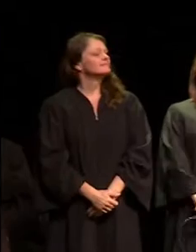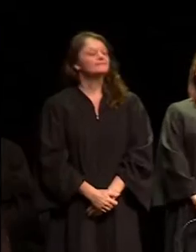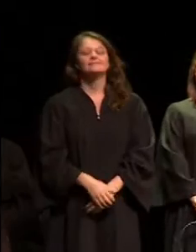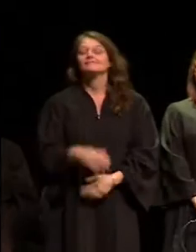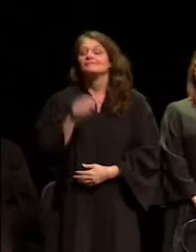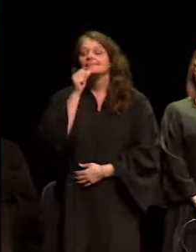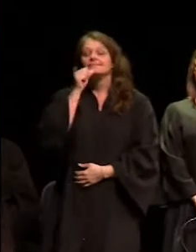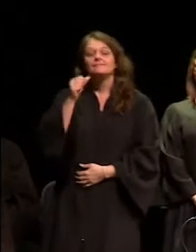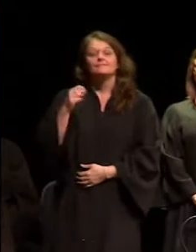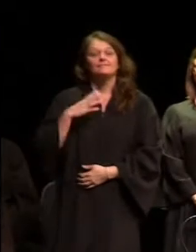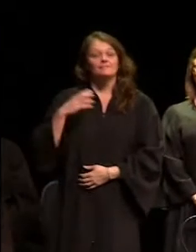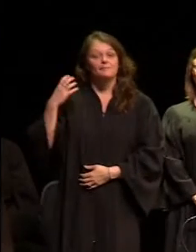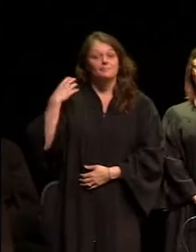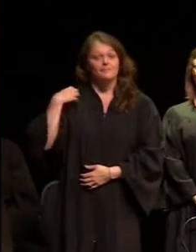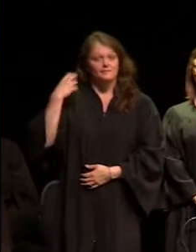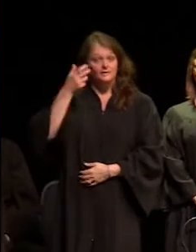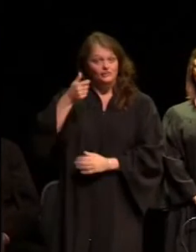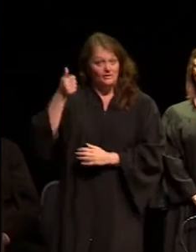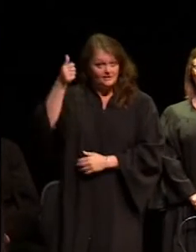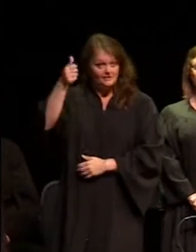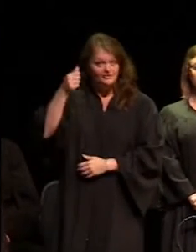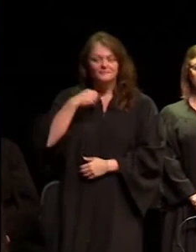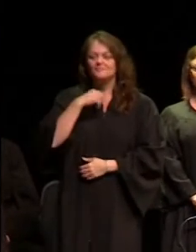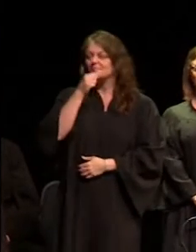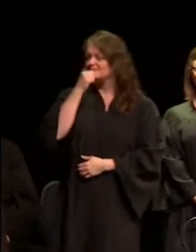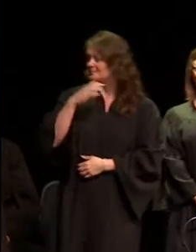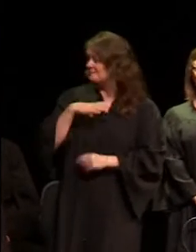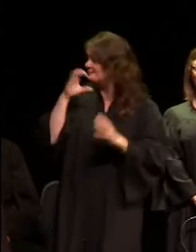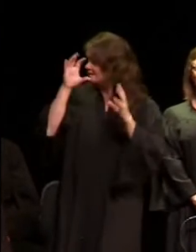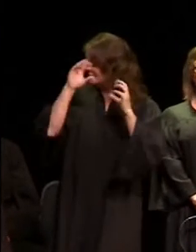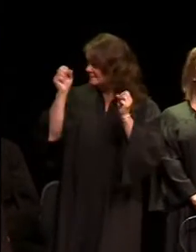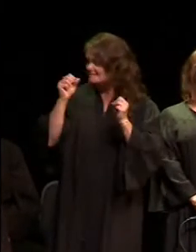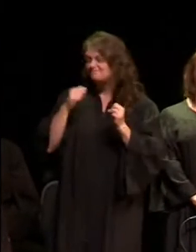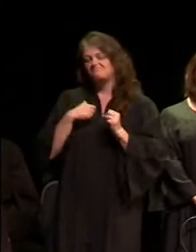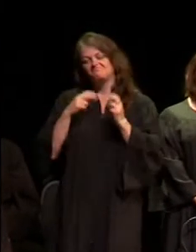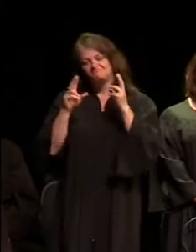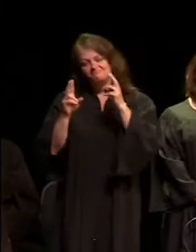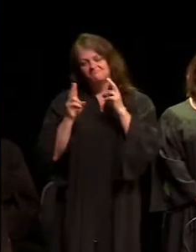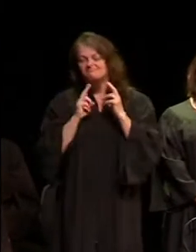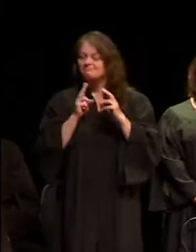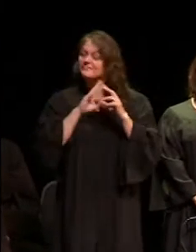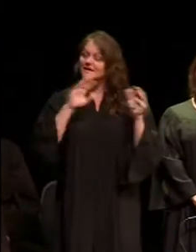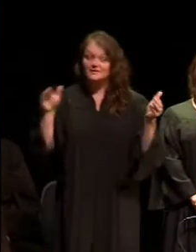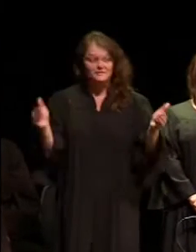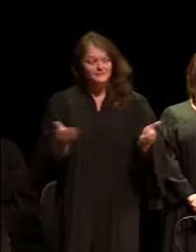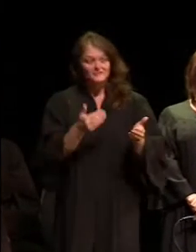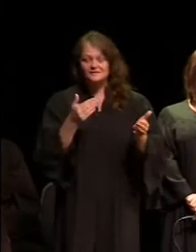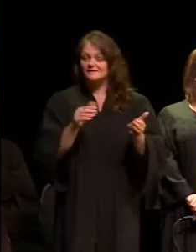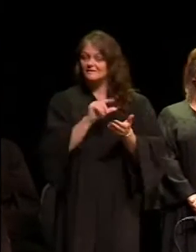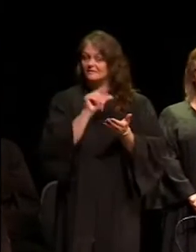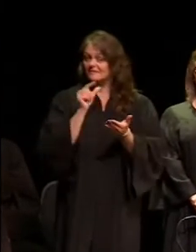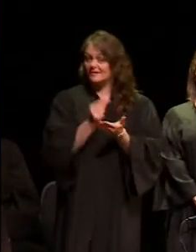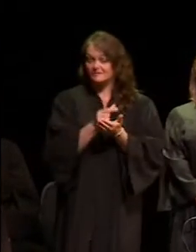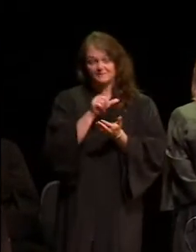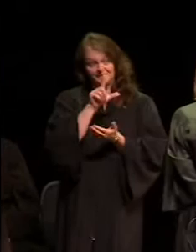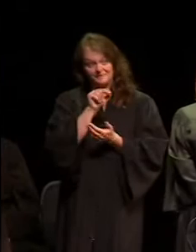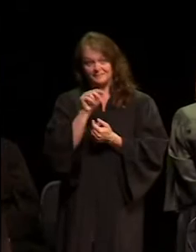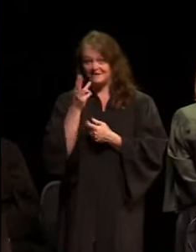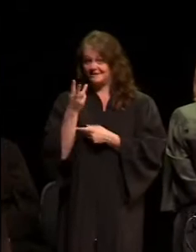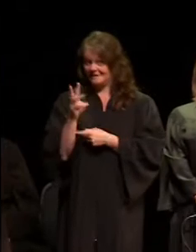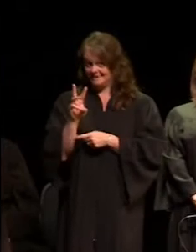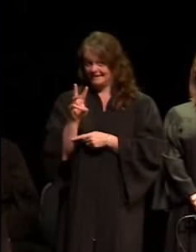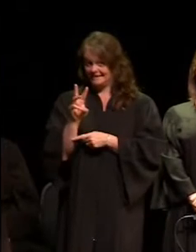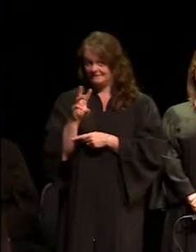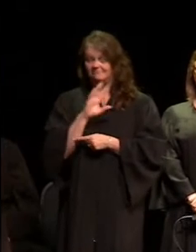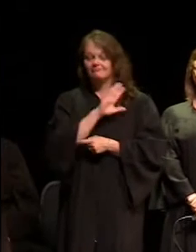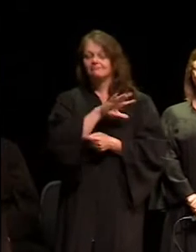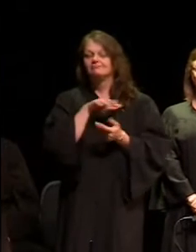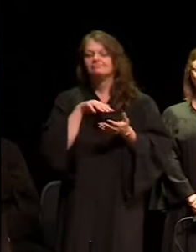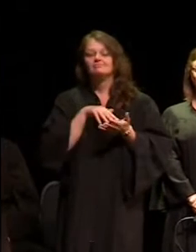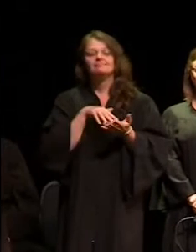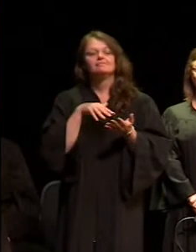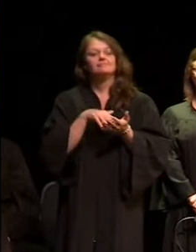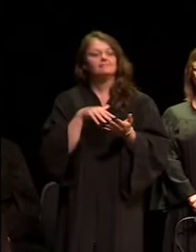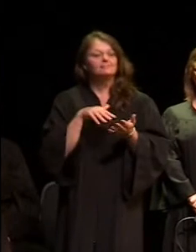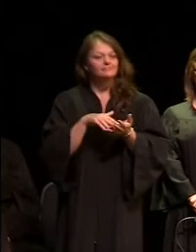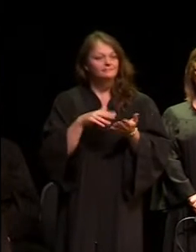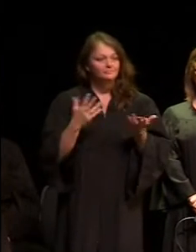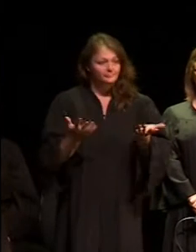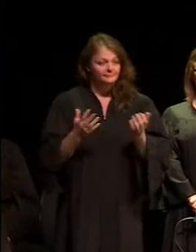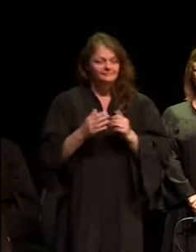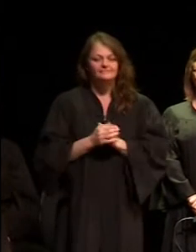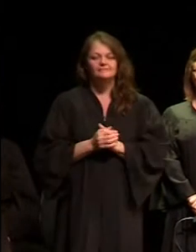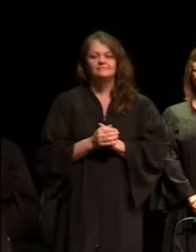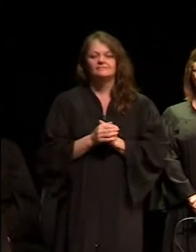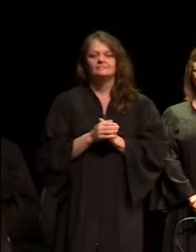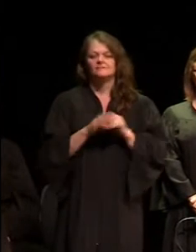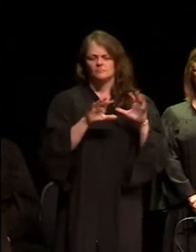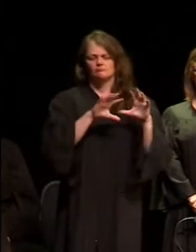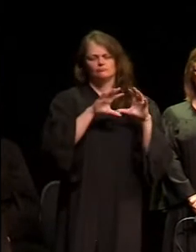Madam Chancellor, Madam President, I have the honor of presenting to you the graduates of 2016 for their credentials from the